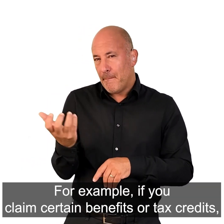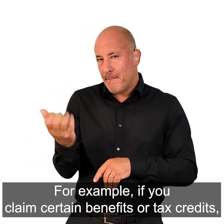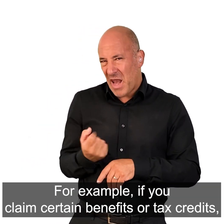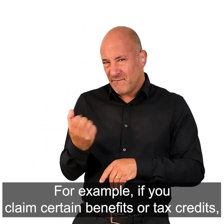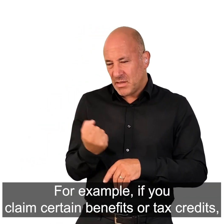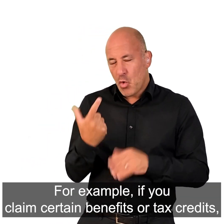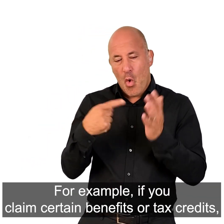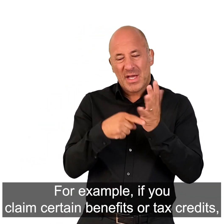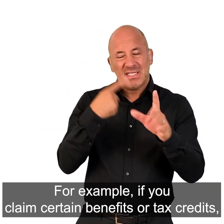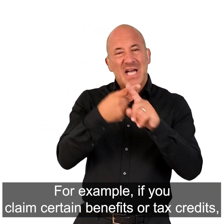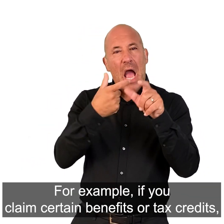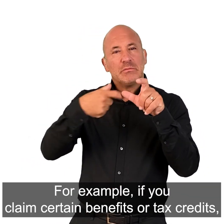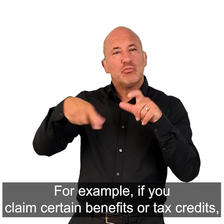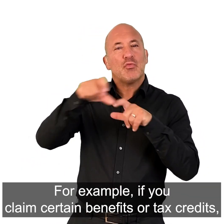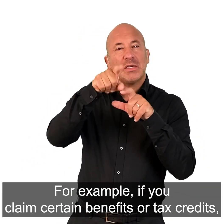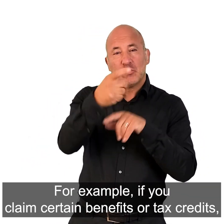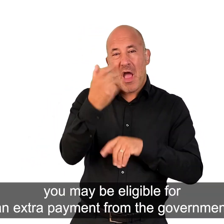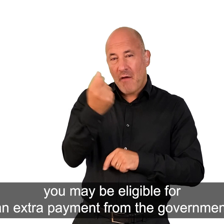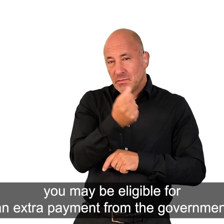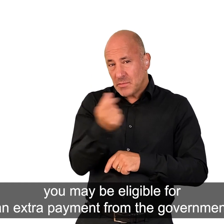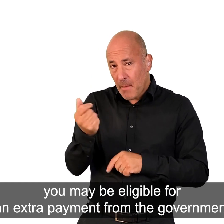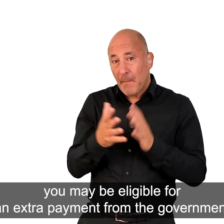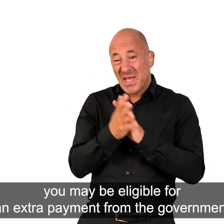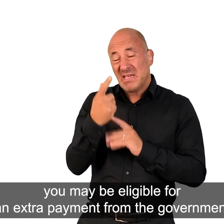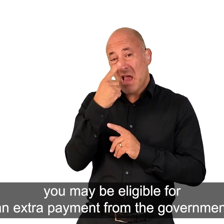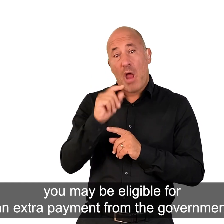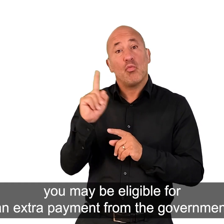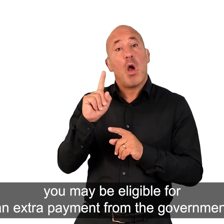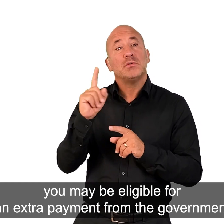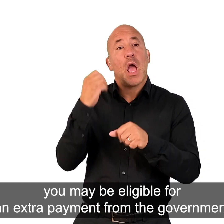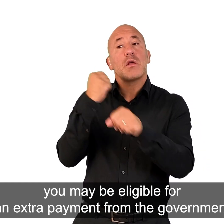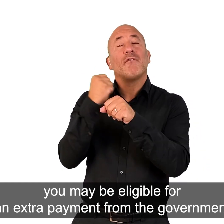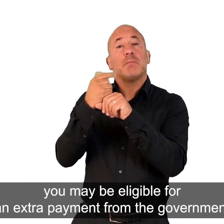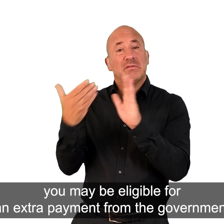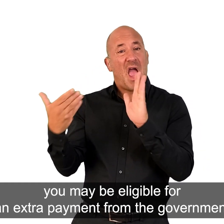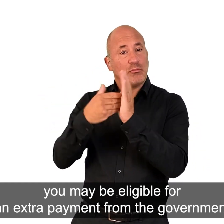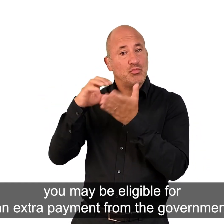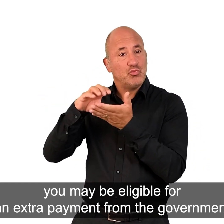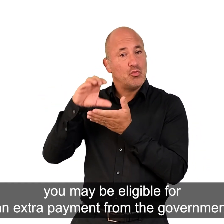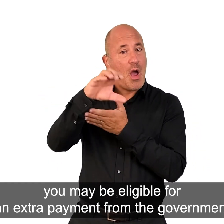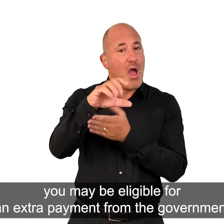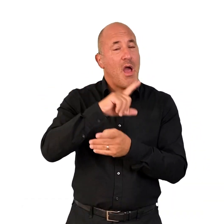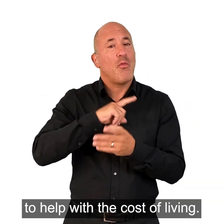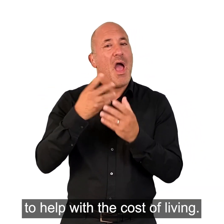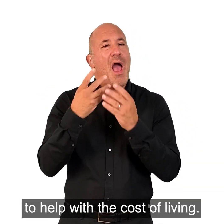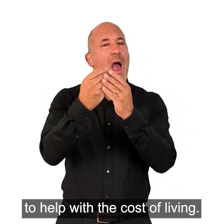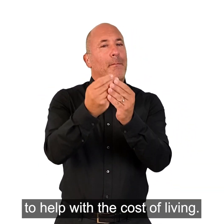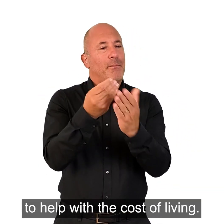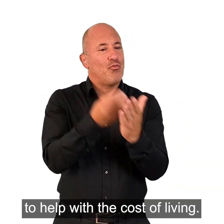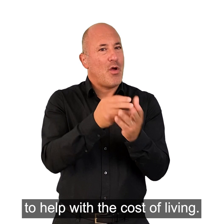For example, if you claim certain benefits or tax credits, you may be eligible for an extra payment from the government to help